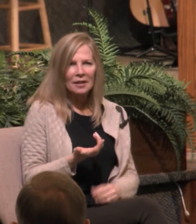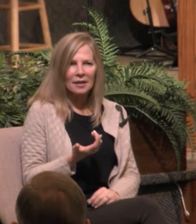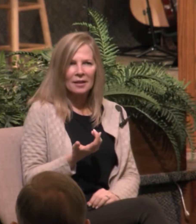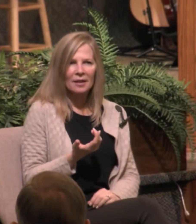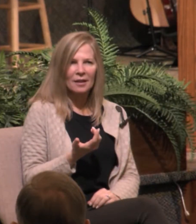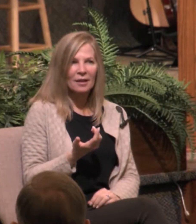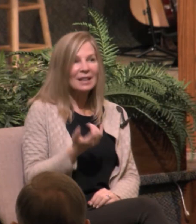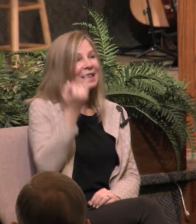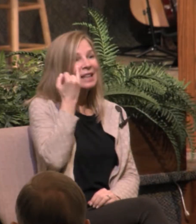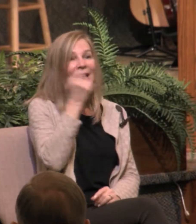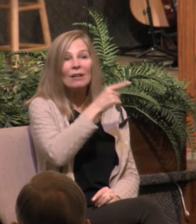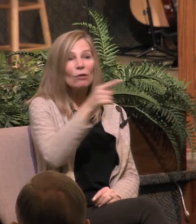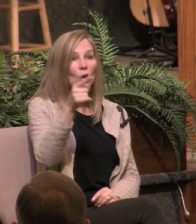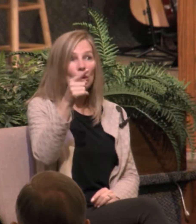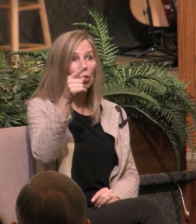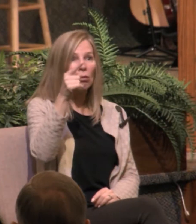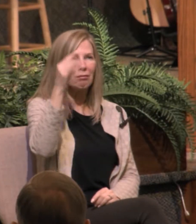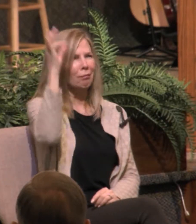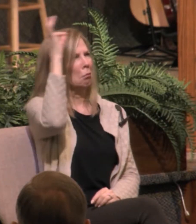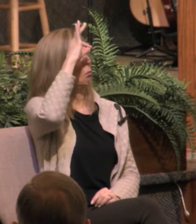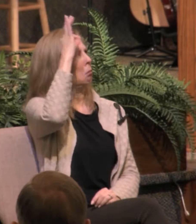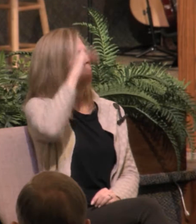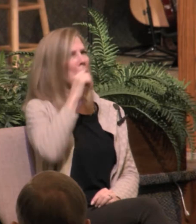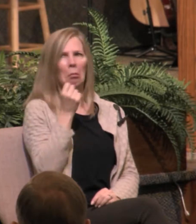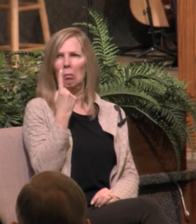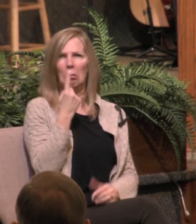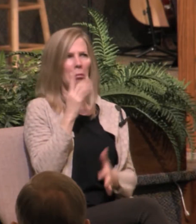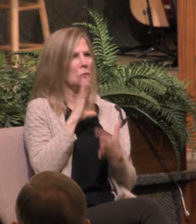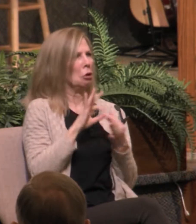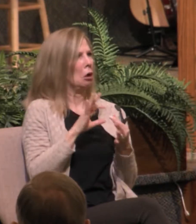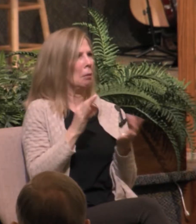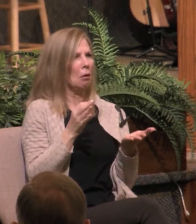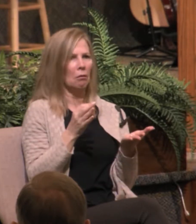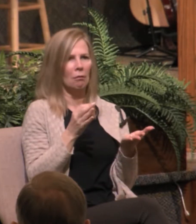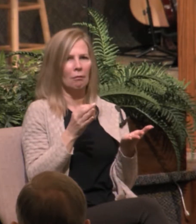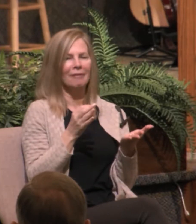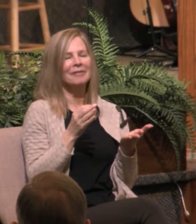If you know nothing of what I'm talking about, I encourage you to listen anyway.